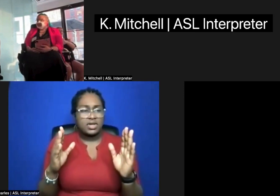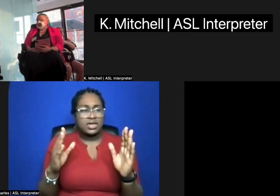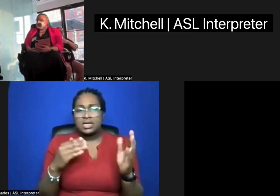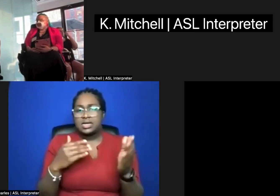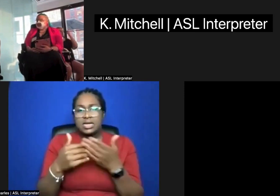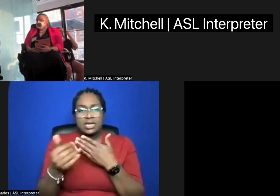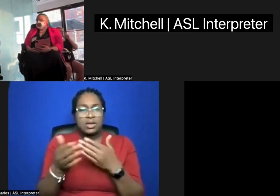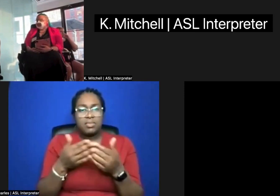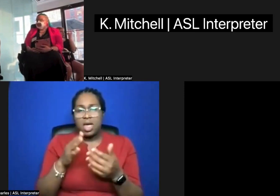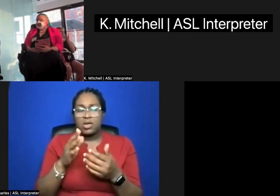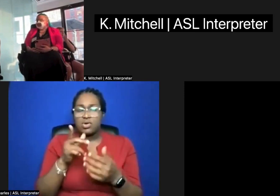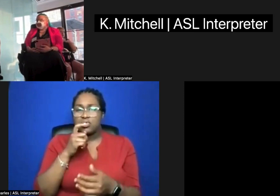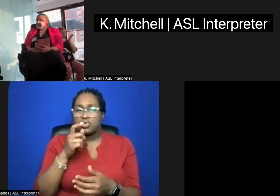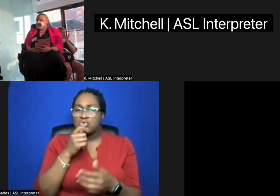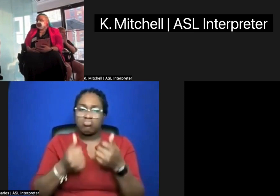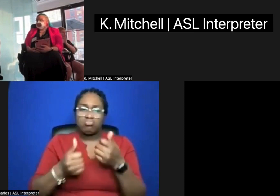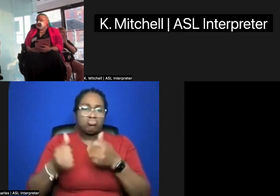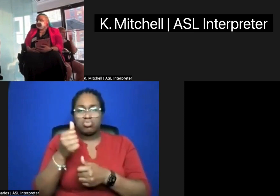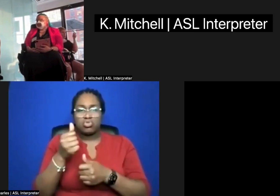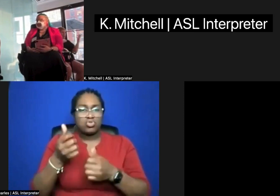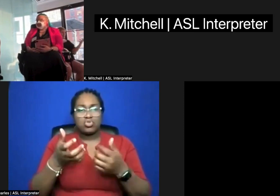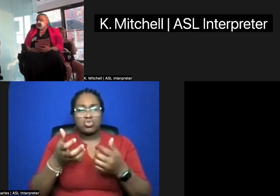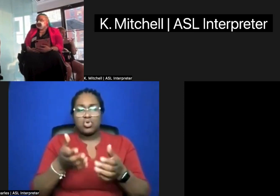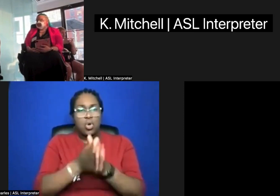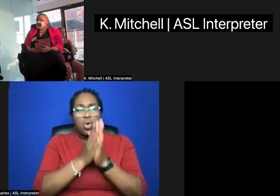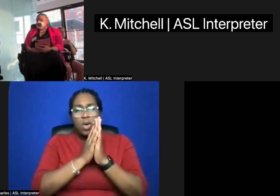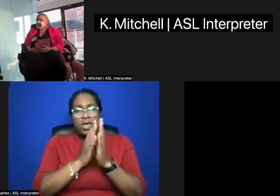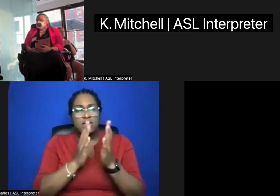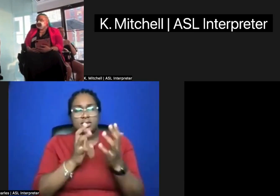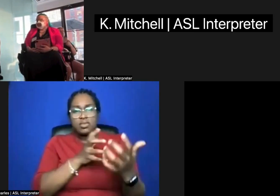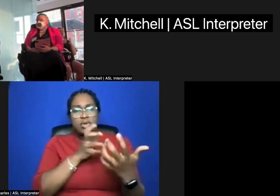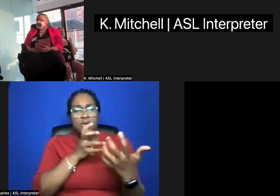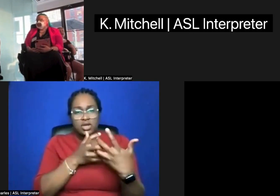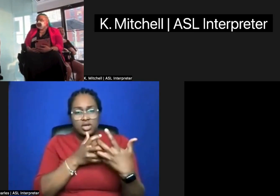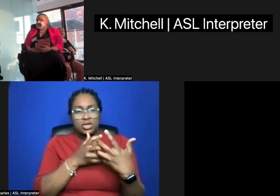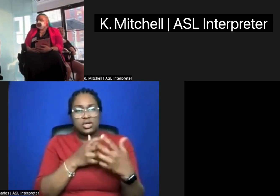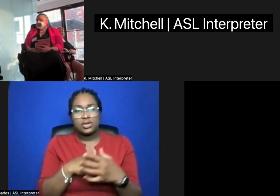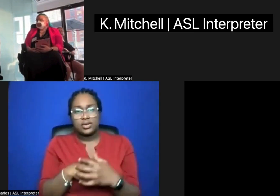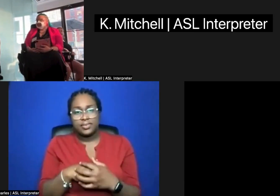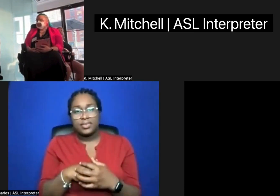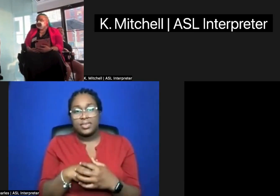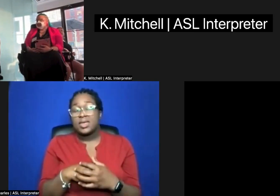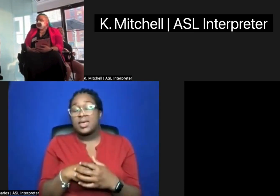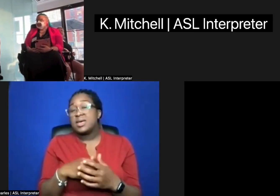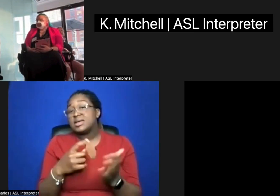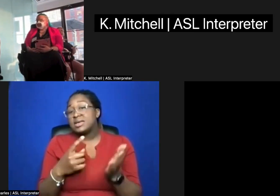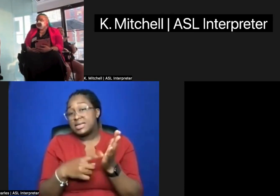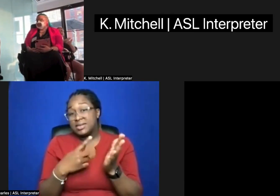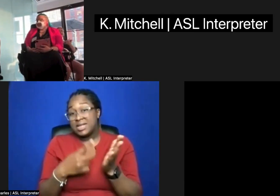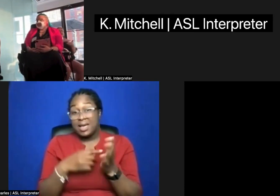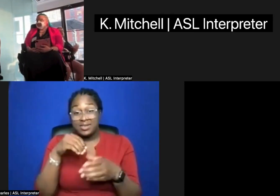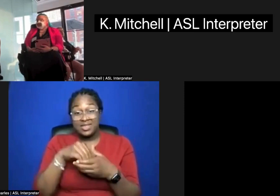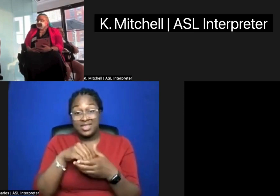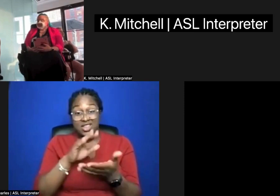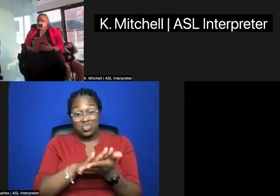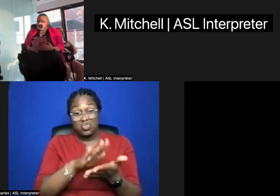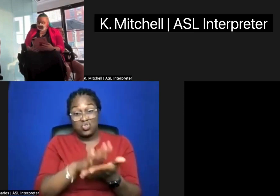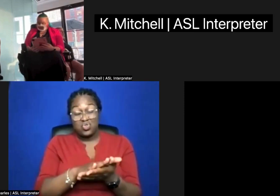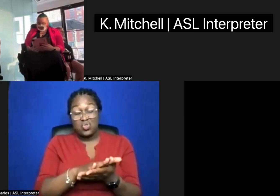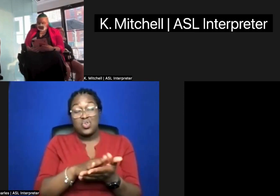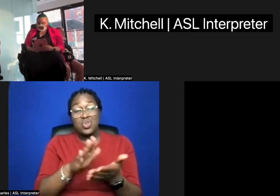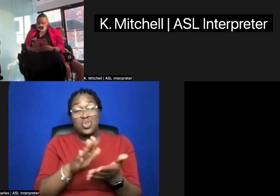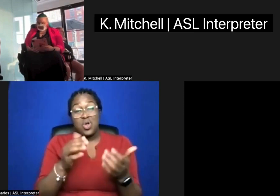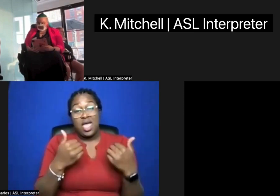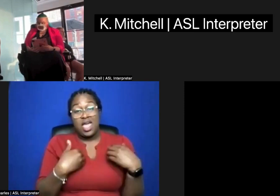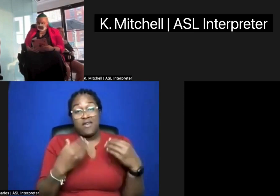request accommodations. What I hear, unfortunately, is that the pushback is significant in academia, and it bothers me quite a